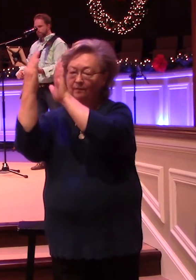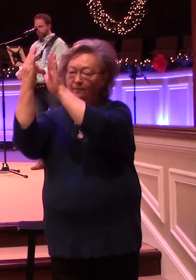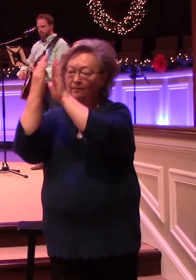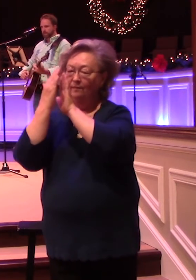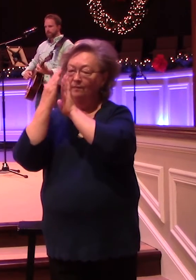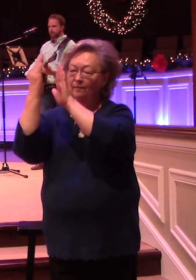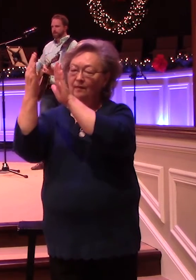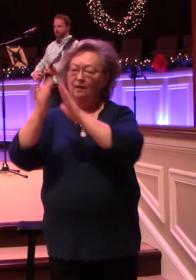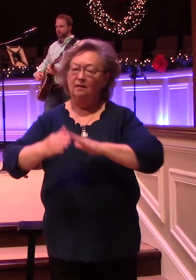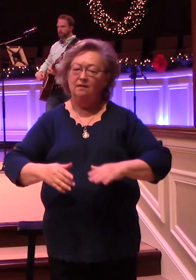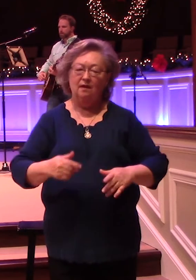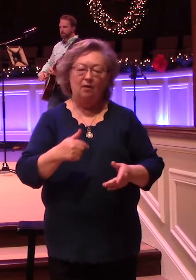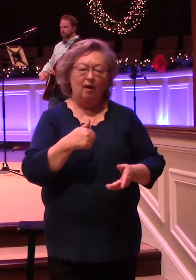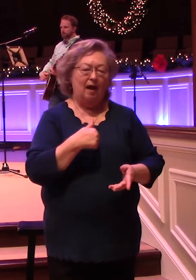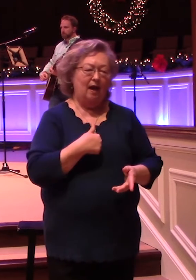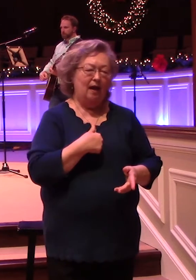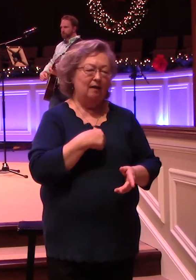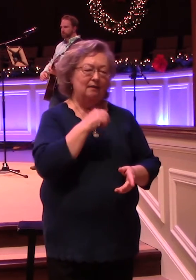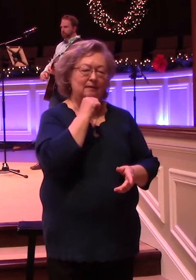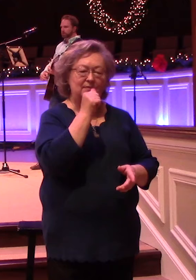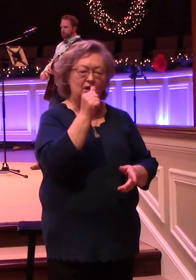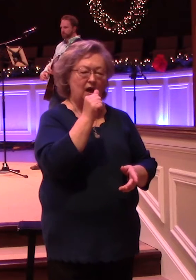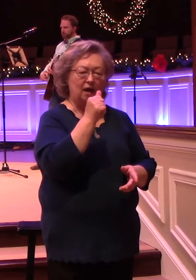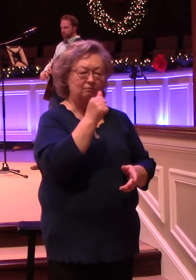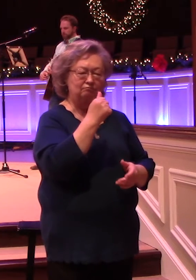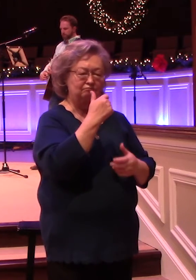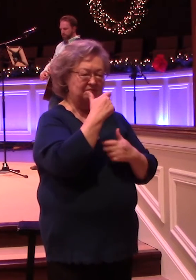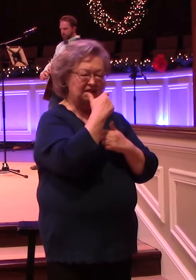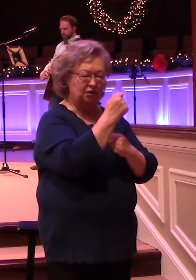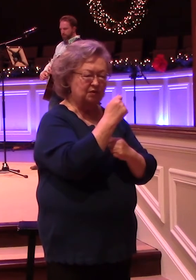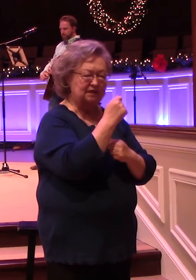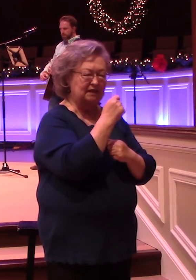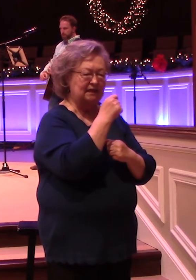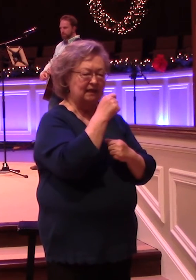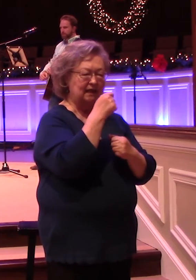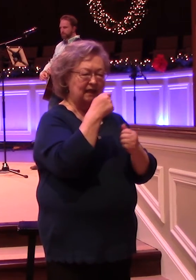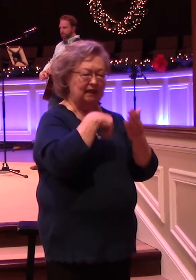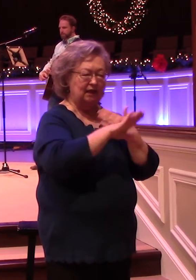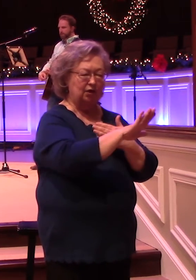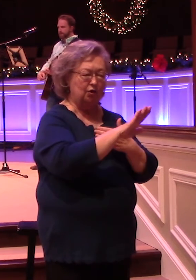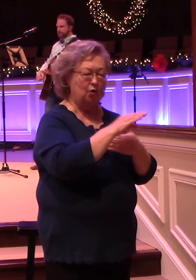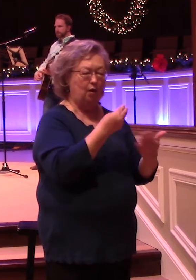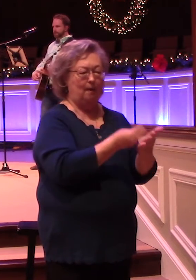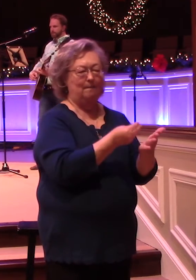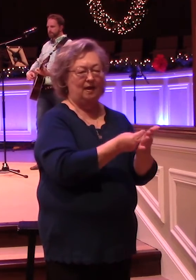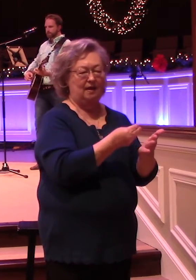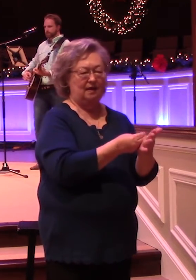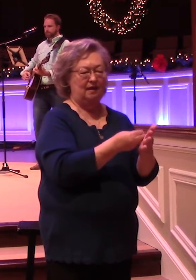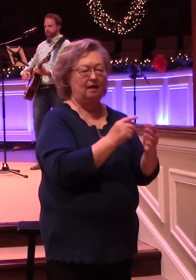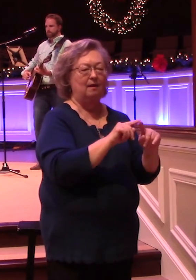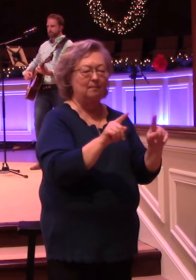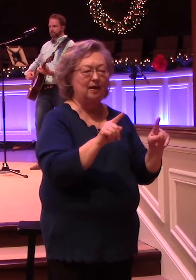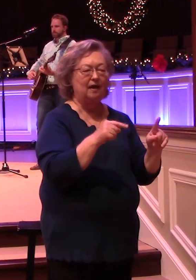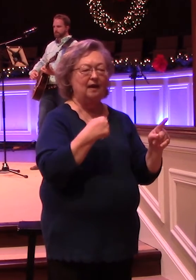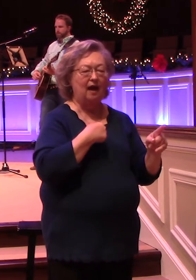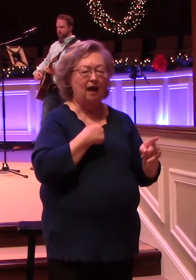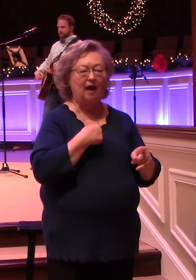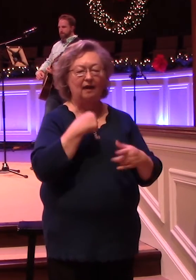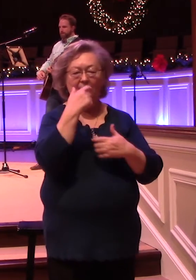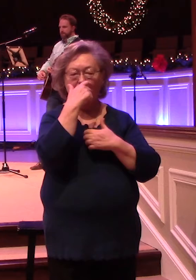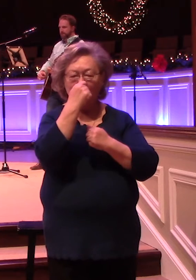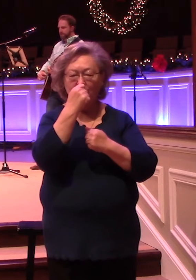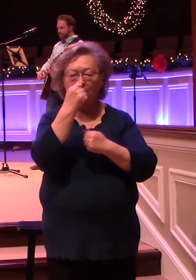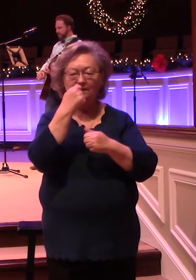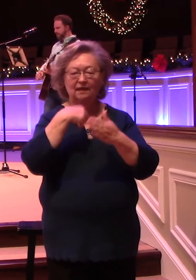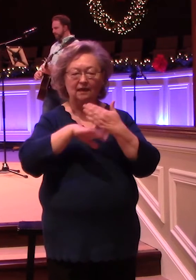and started changing me. So we're going to stand in a moment and we're going to sing. Pastors will be down here in the front. And you may just need to come